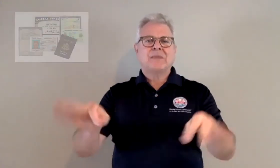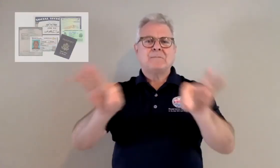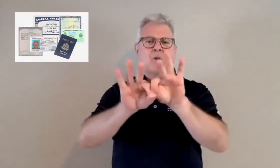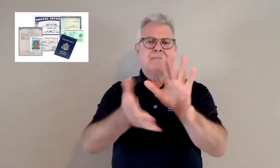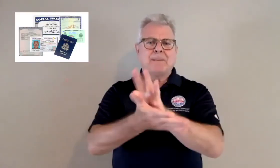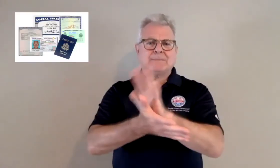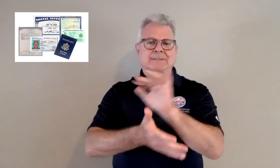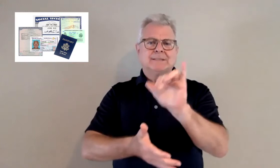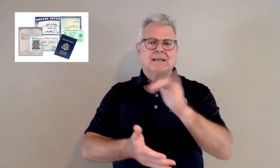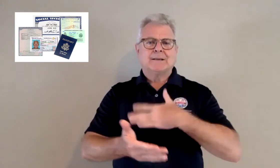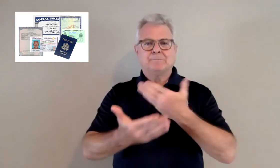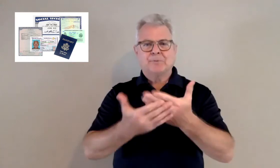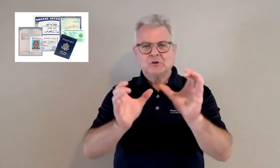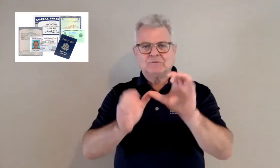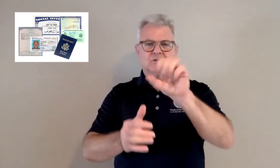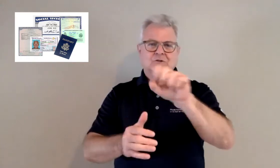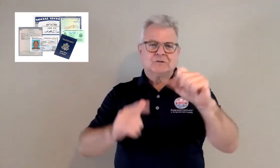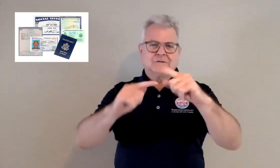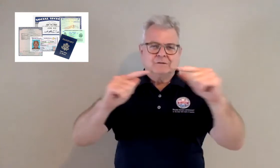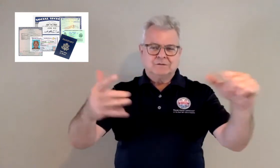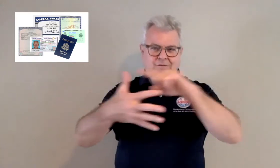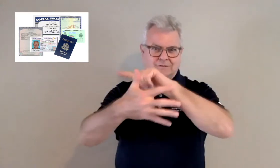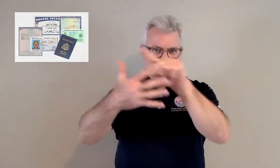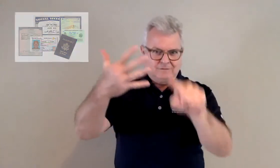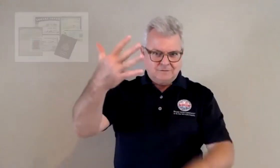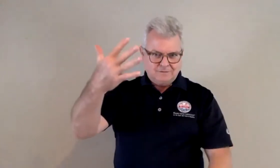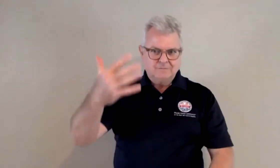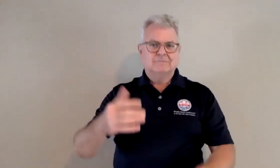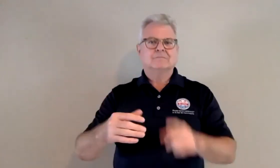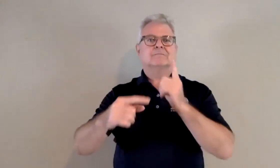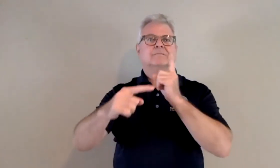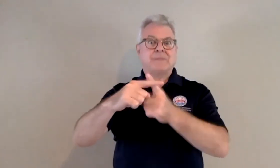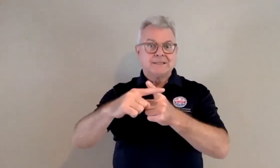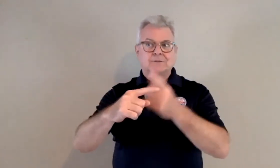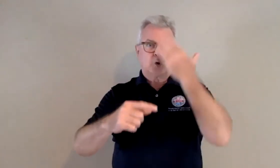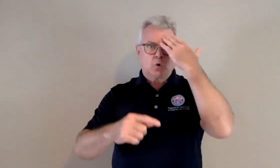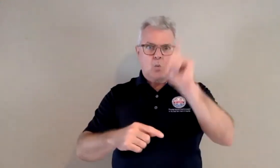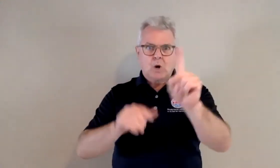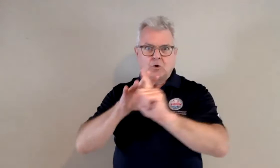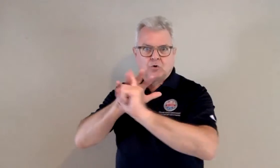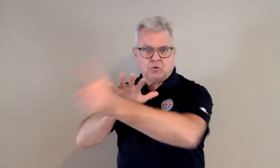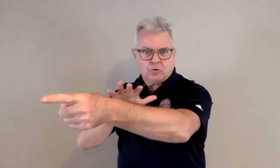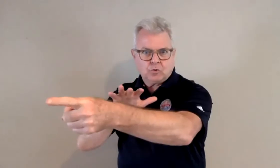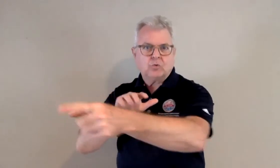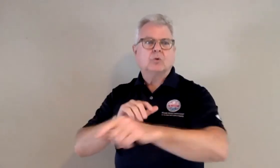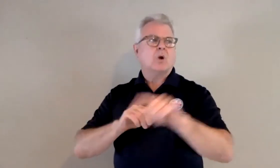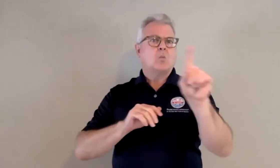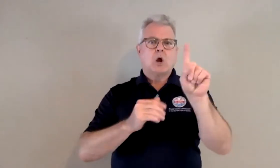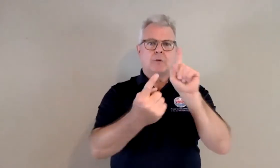family members, important paperwork together, birth certificate, social security card, etc. Plus you have set